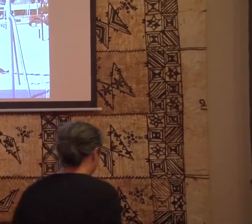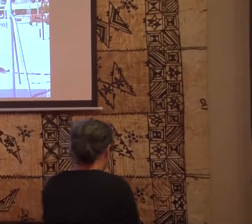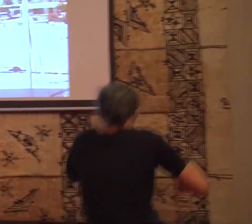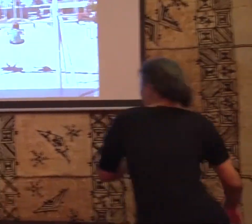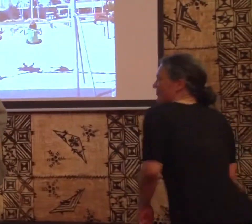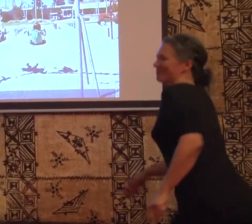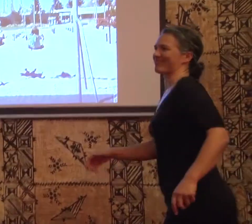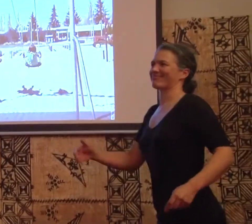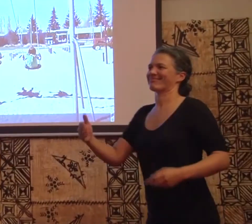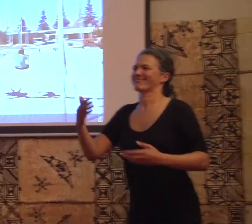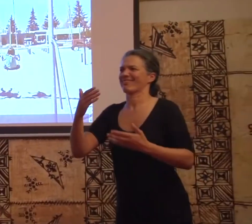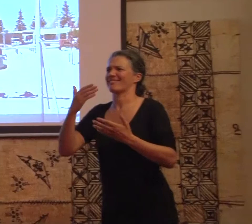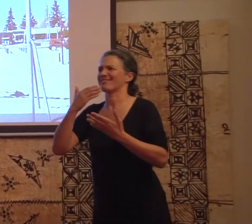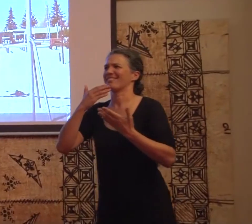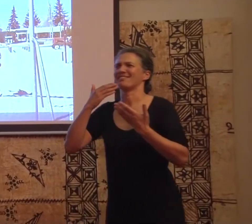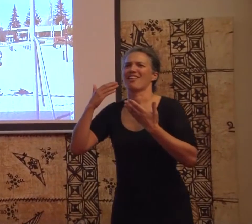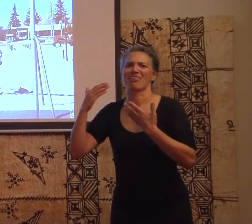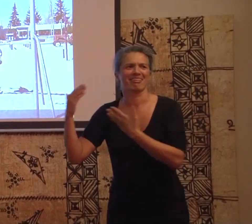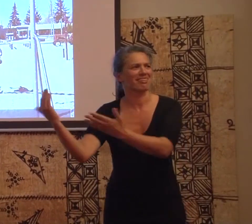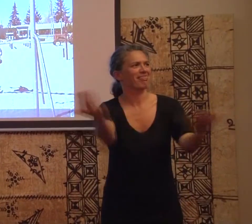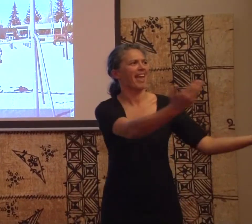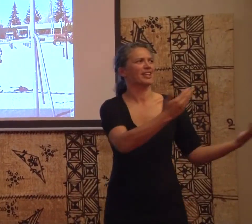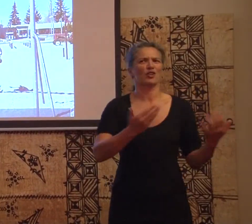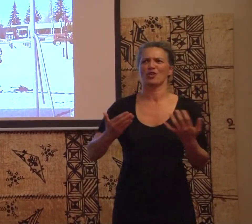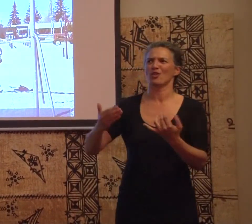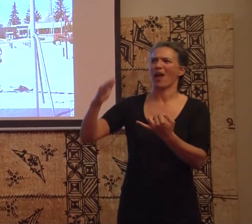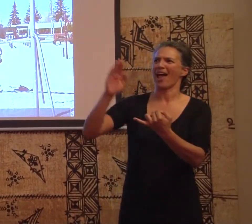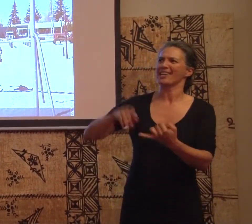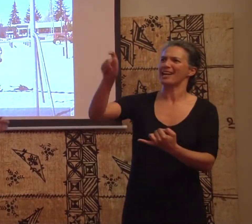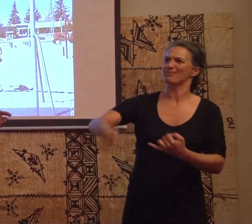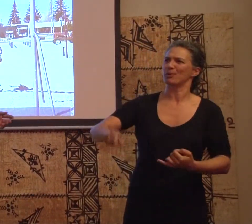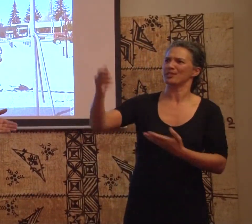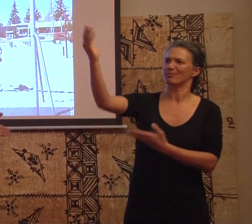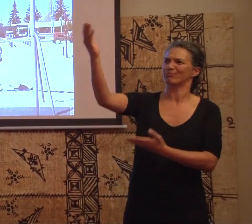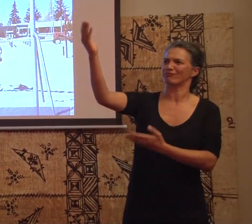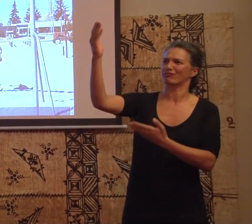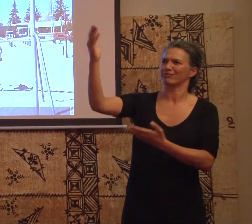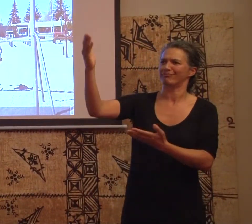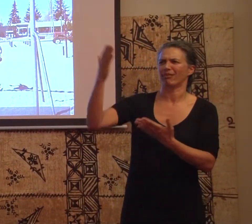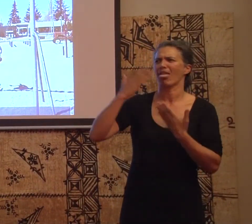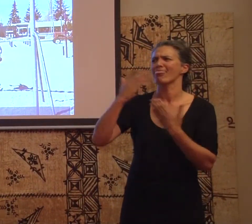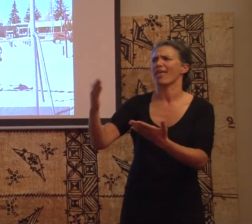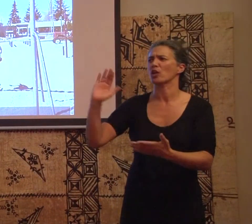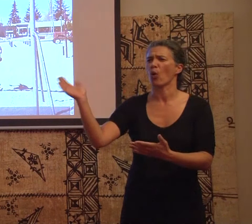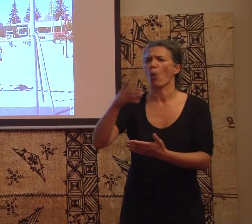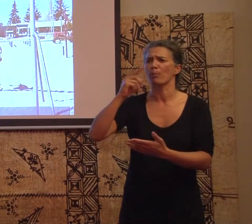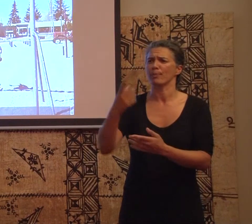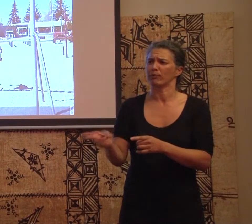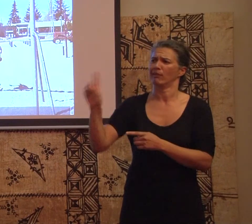Well, thanks everybody. That was our last presenter. So I just got a few thank yous to make. First of all, to all the presenters,